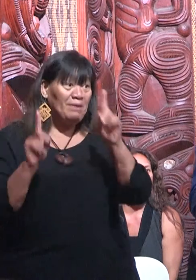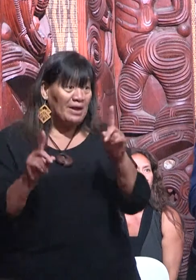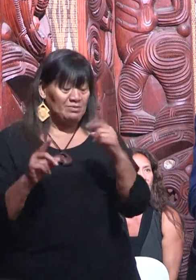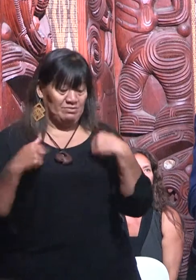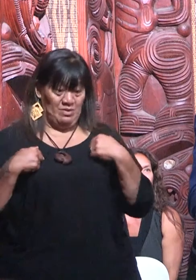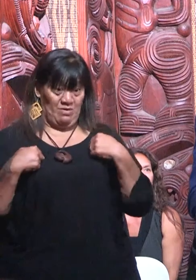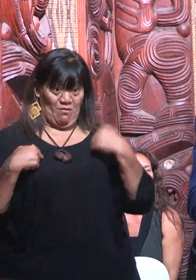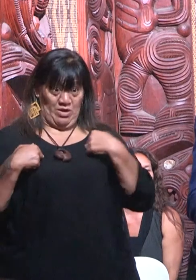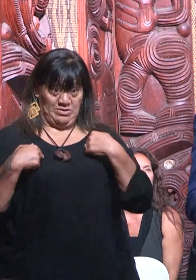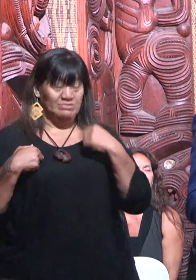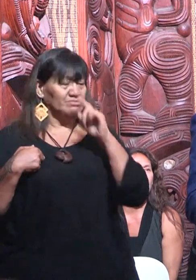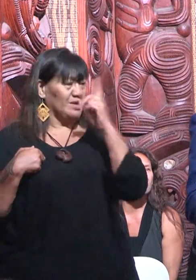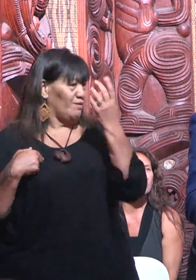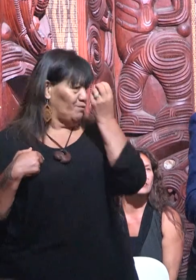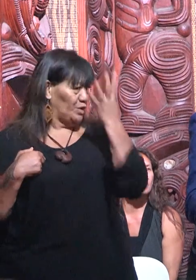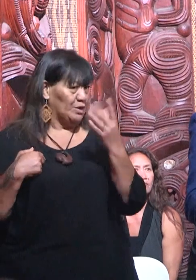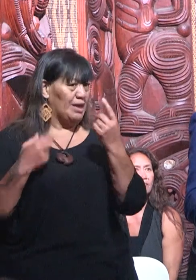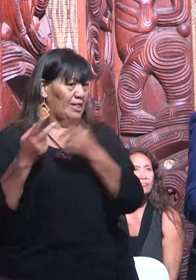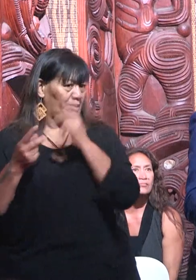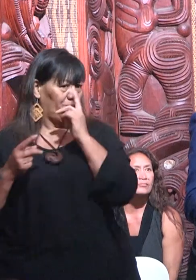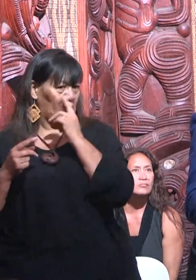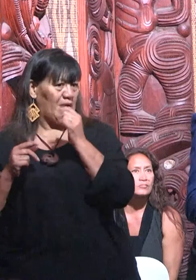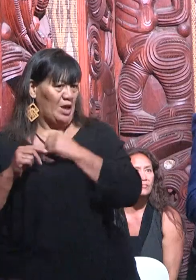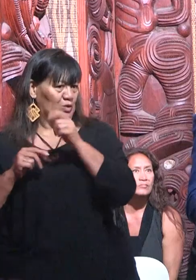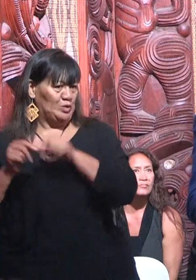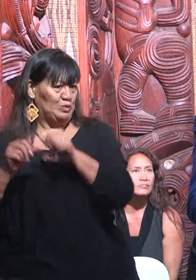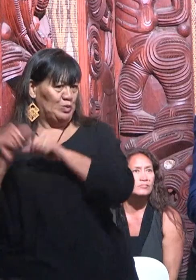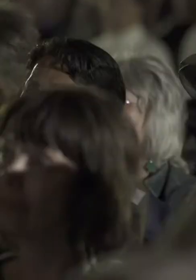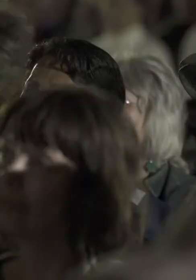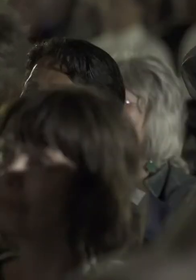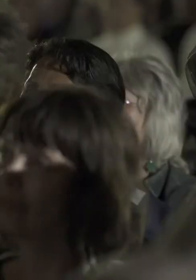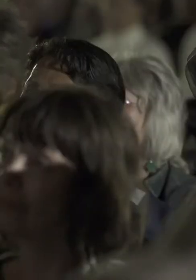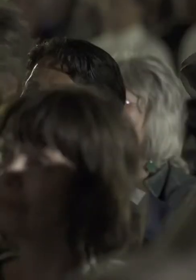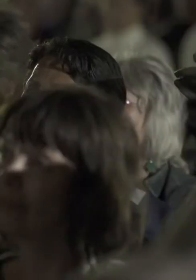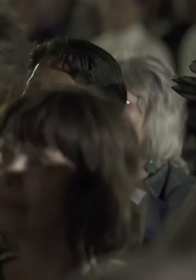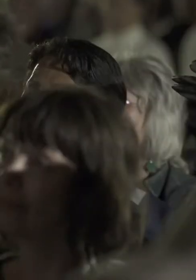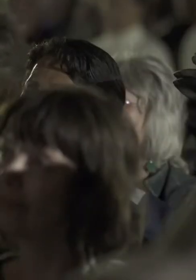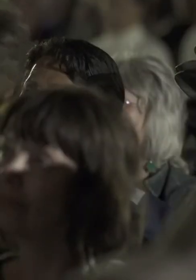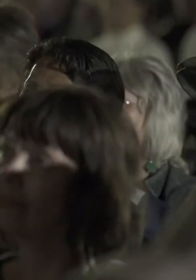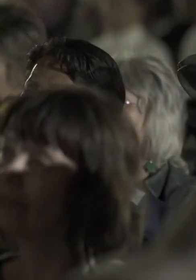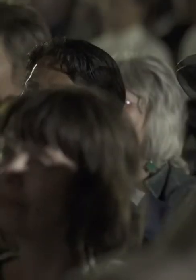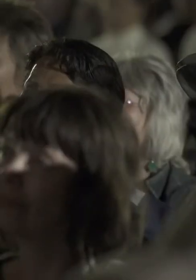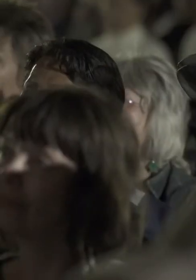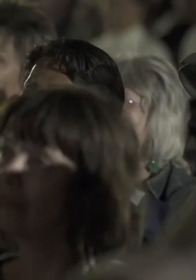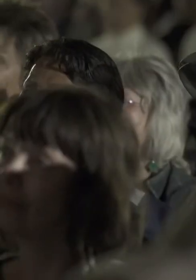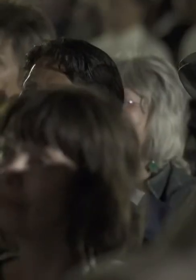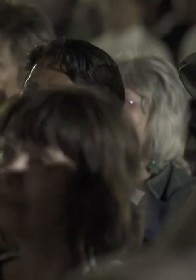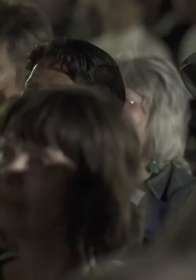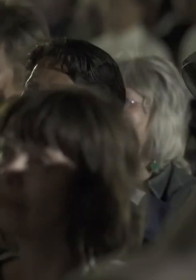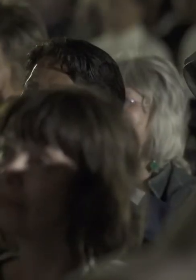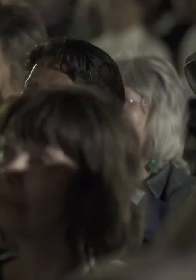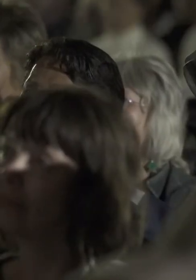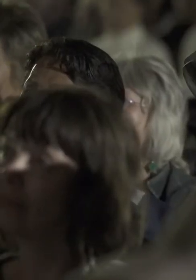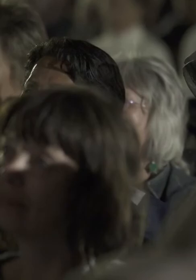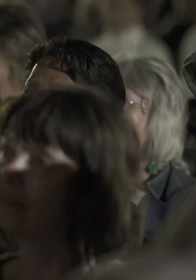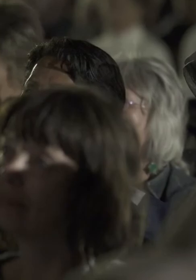our case, our other tupuna was the commander of the 58th Regiment, who was sent here from New South Wales